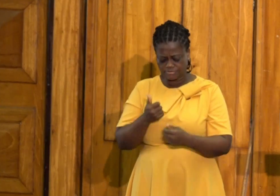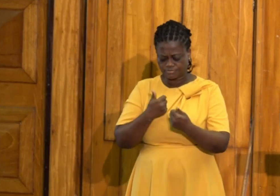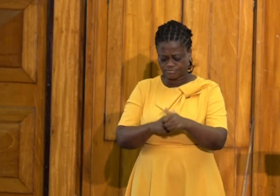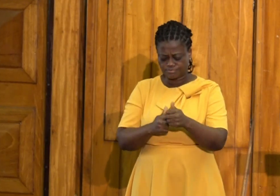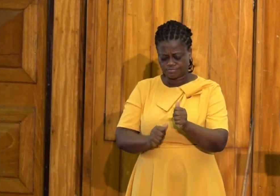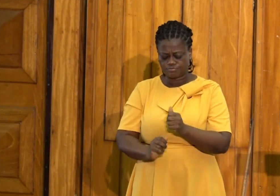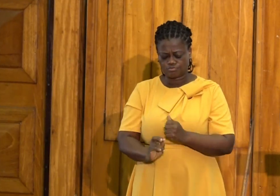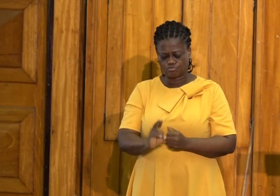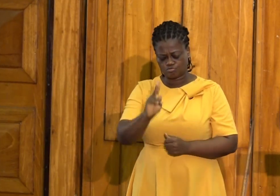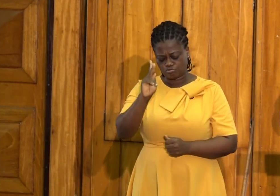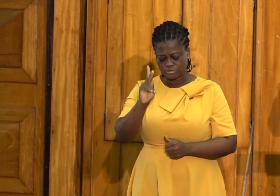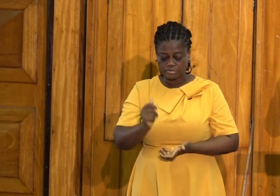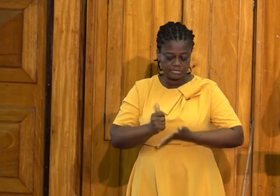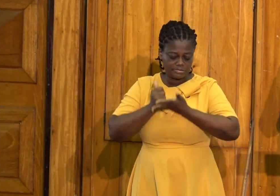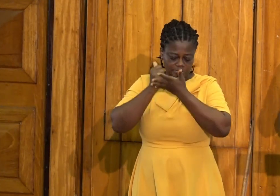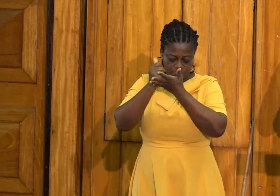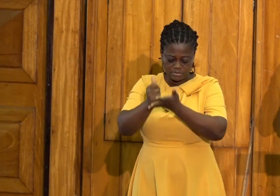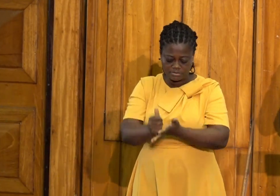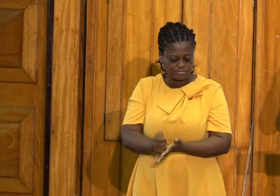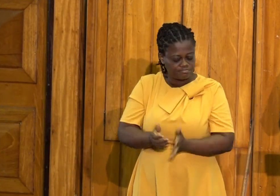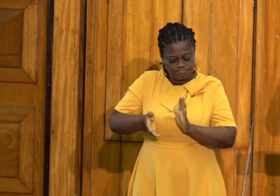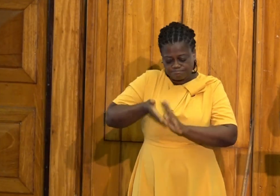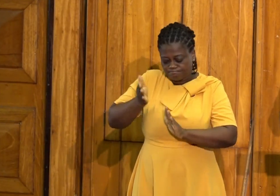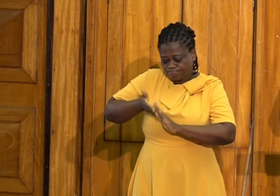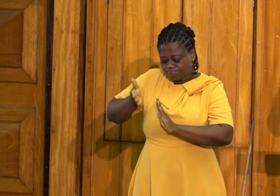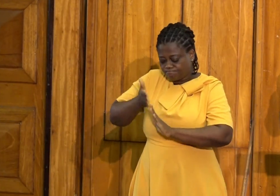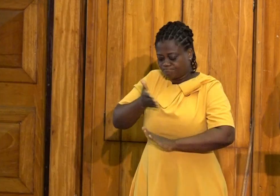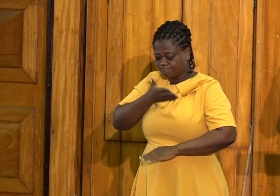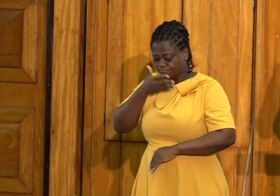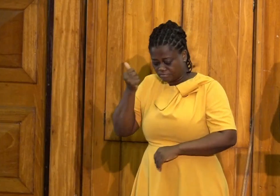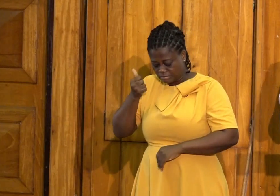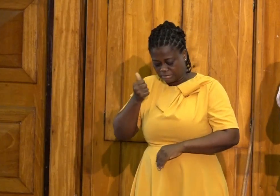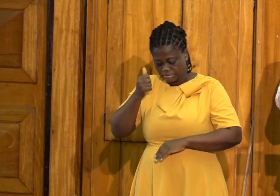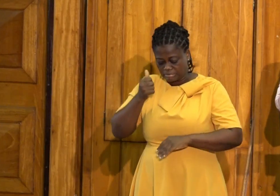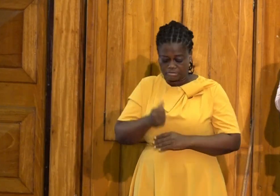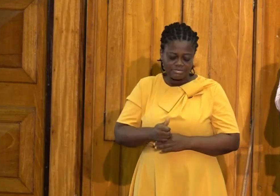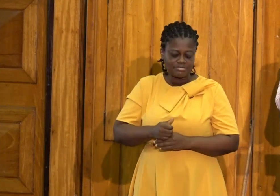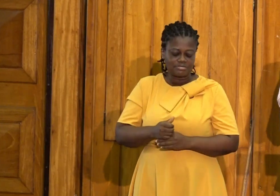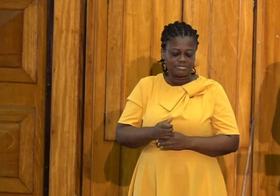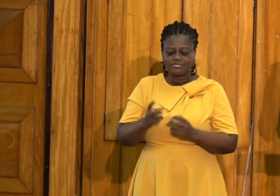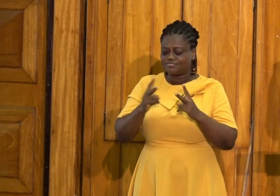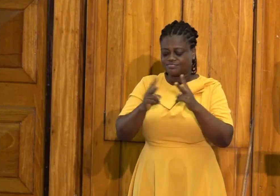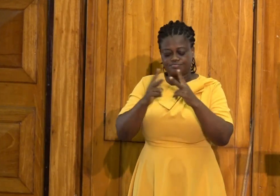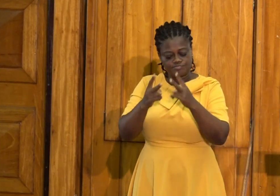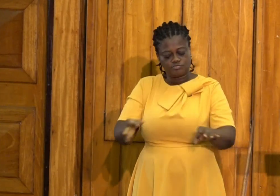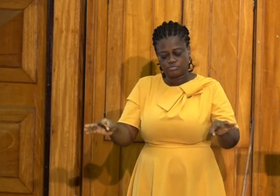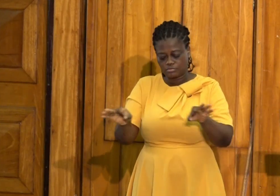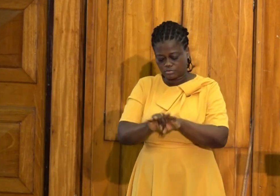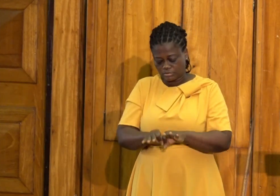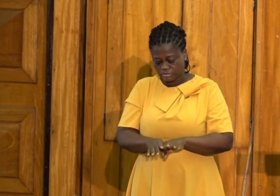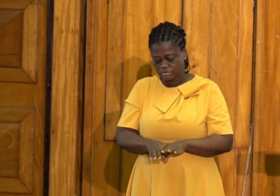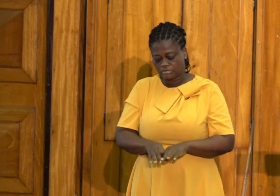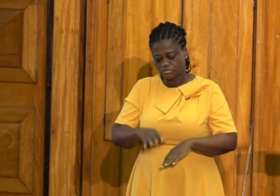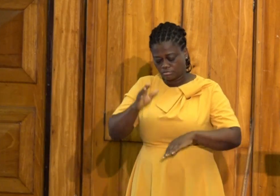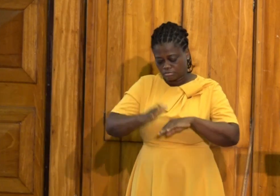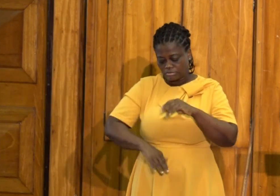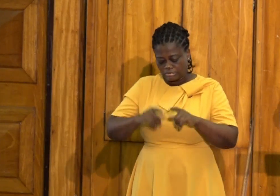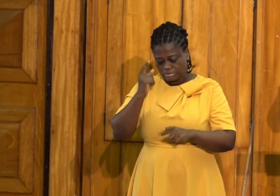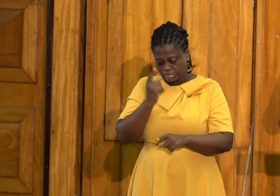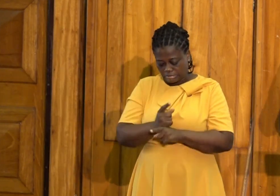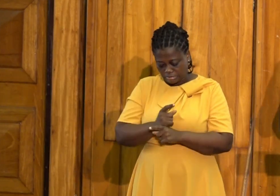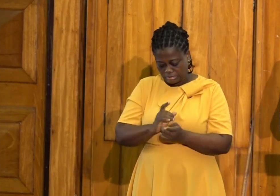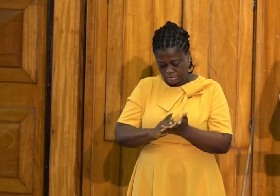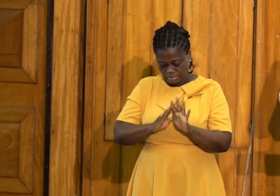system is rather than the treatment method alone, is a critical factor in long-term